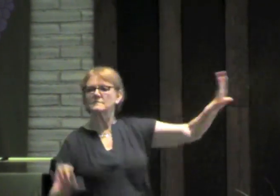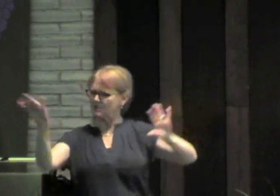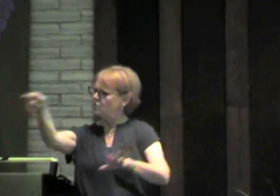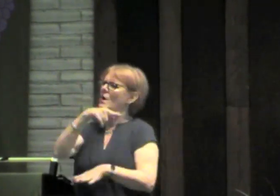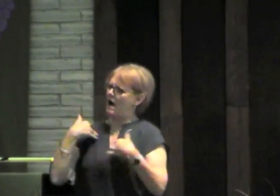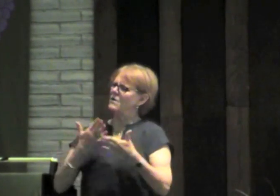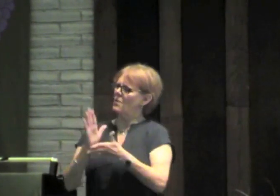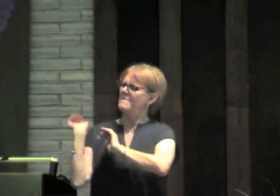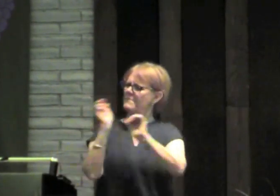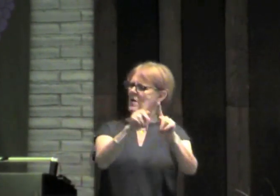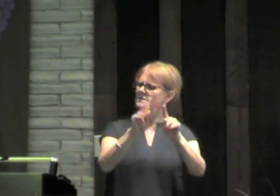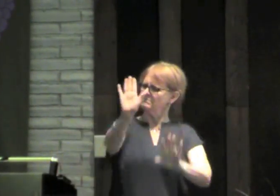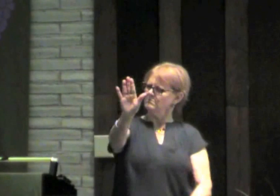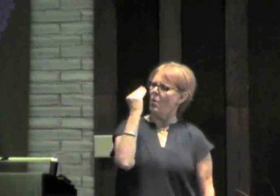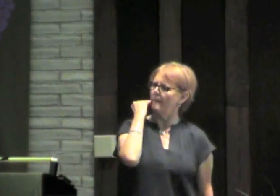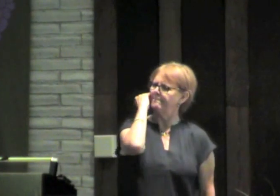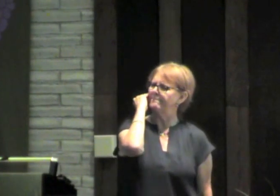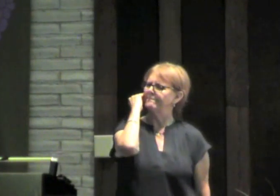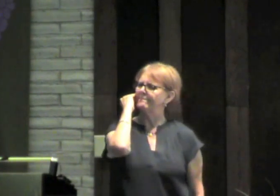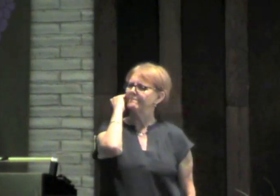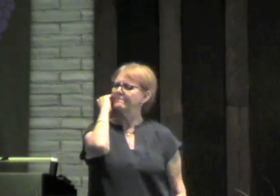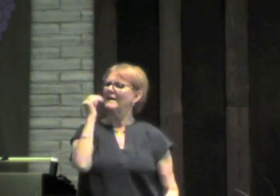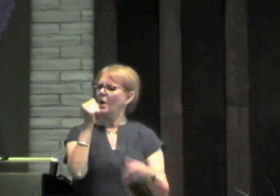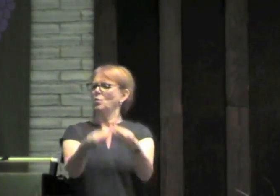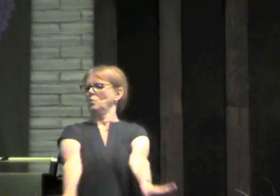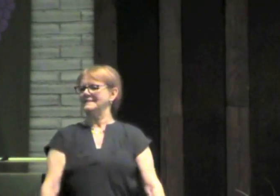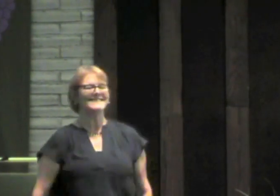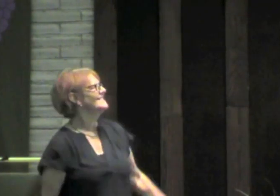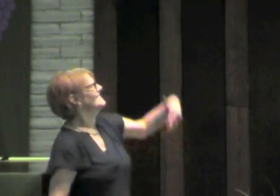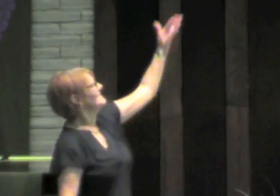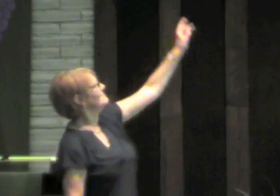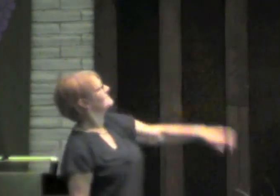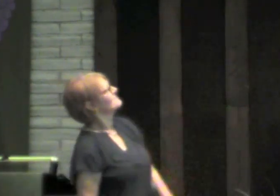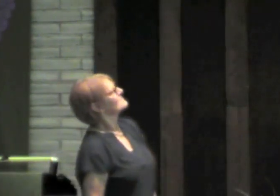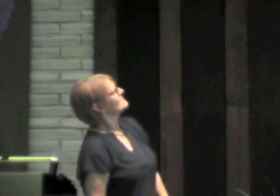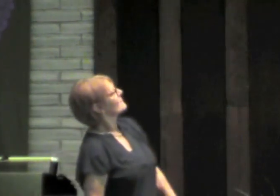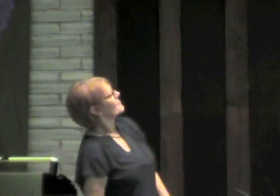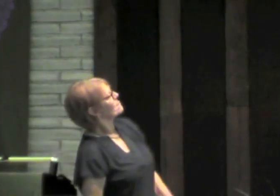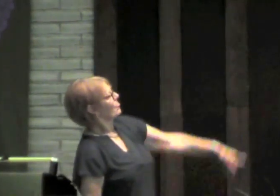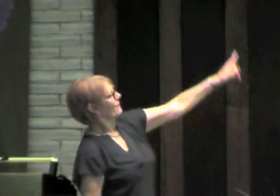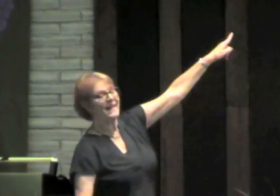of when the whole brouhaha escalated. Even though it was really the Palestinians' homes, they